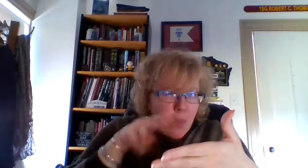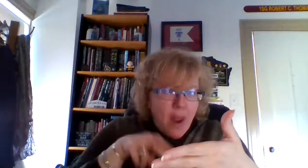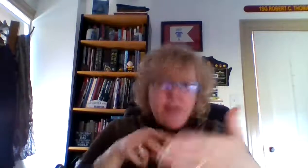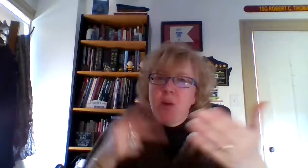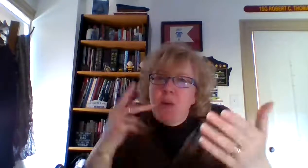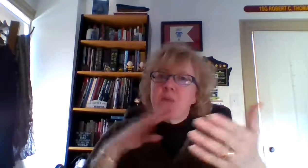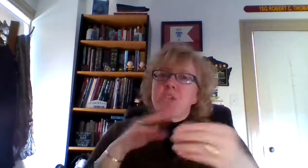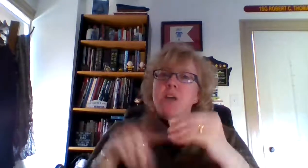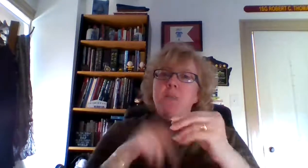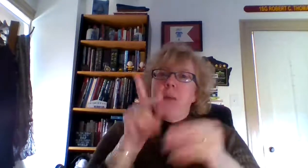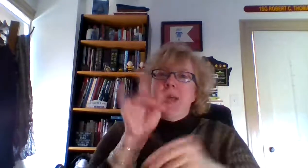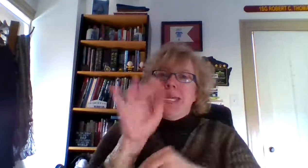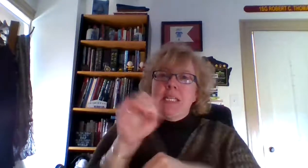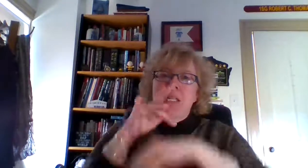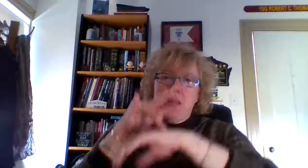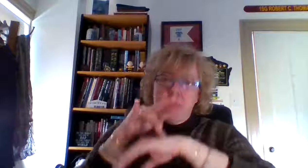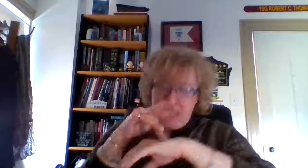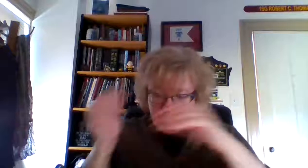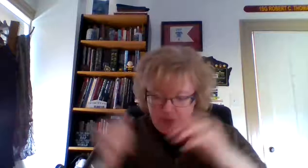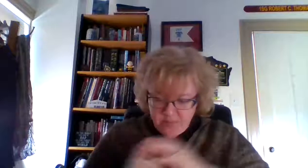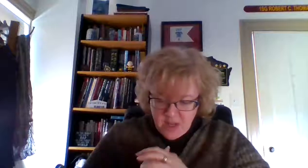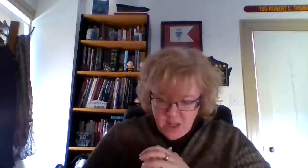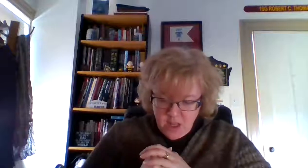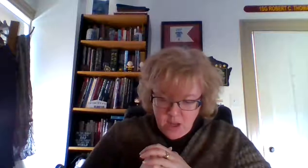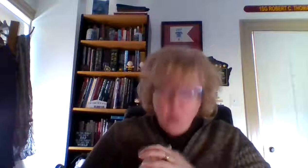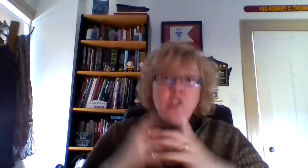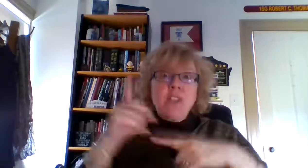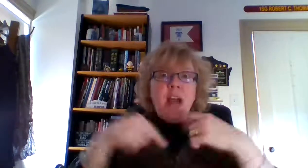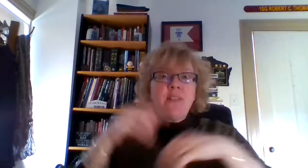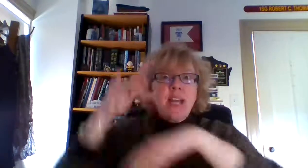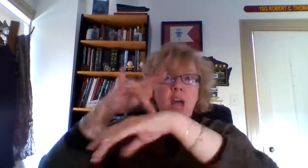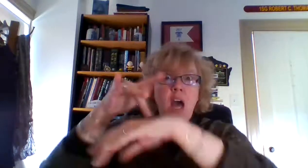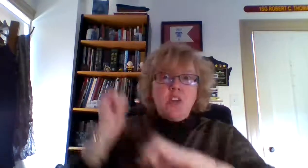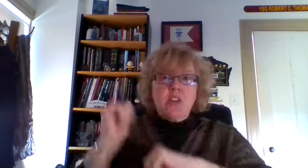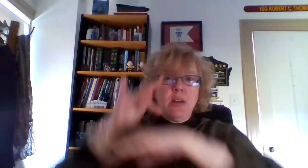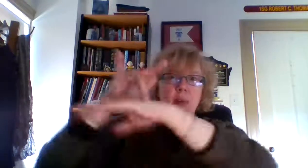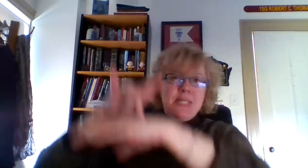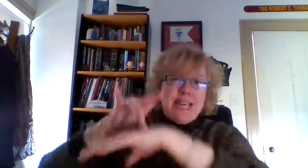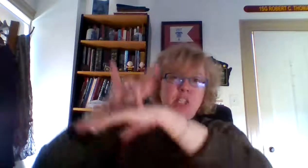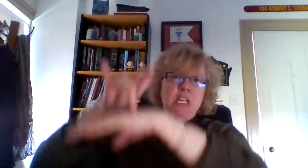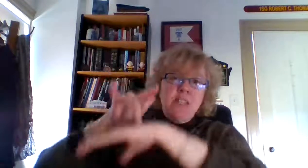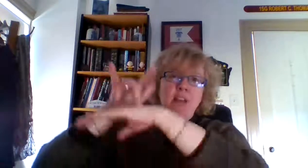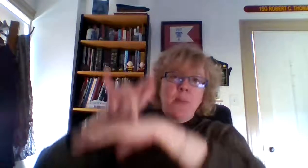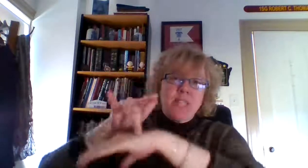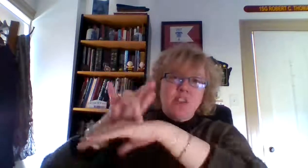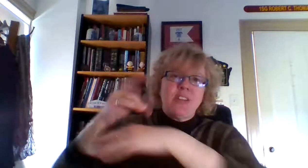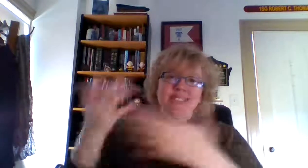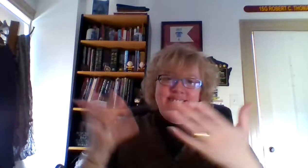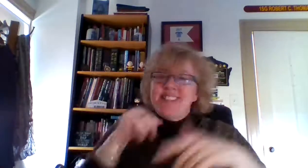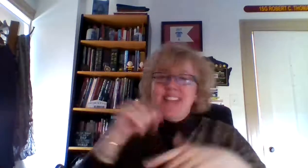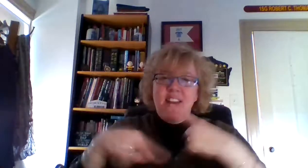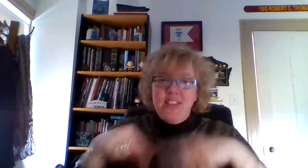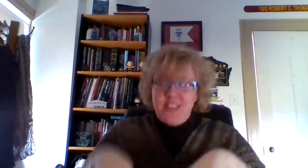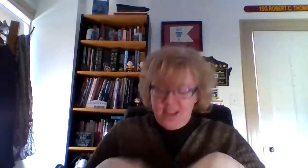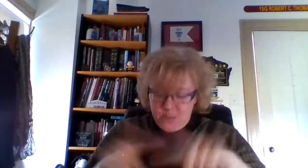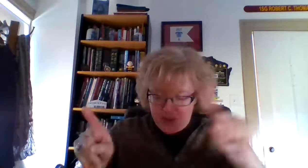read. You remember we talked about my Kindle obsession, which is kind of like touch. Obsession. It's not on the signs, but there